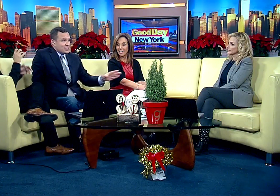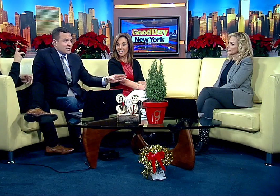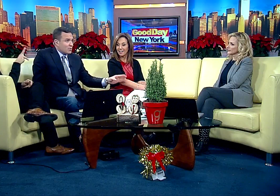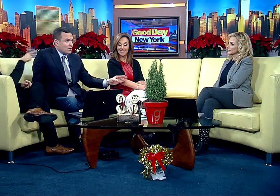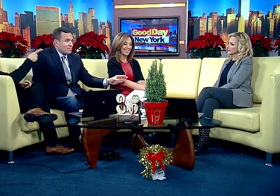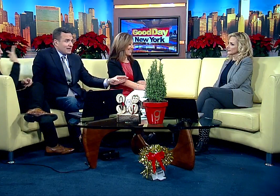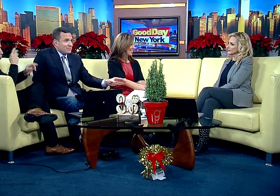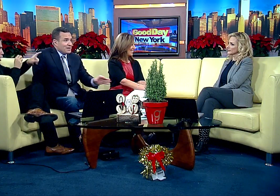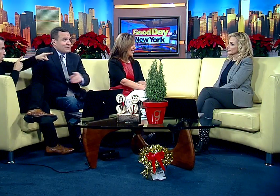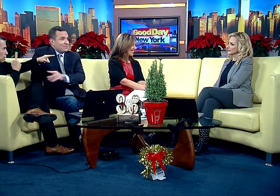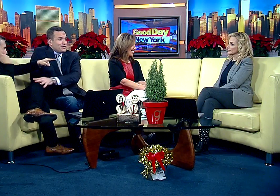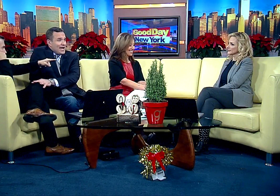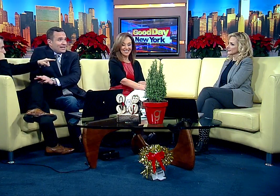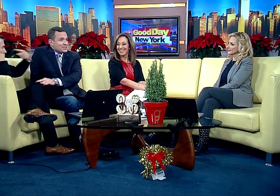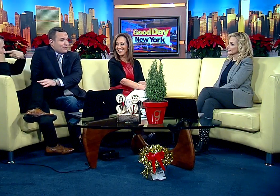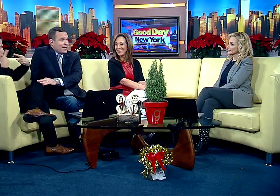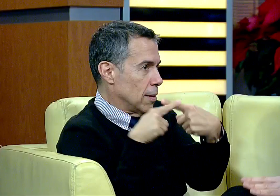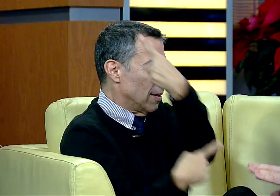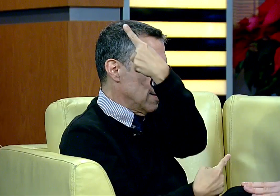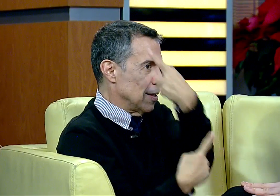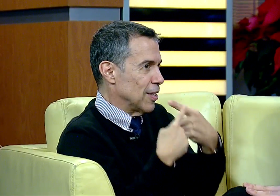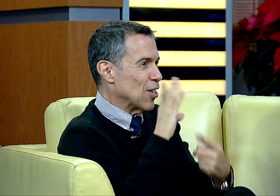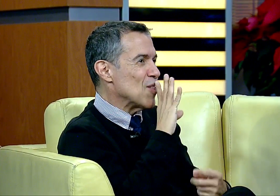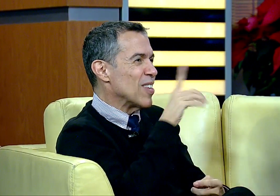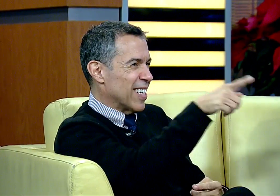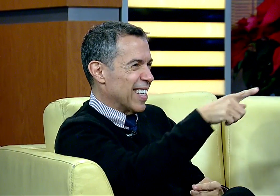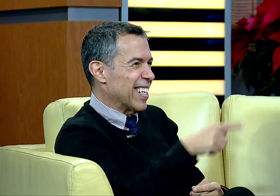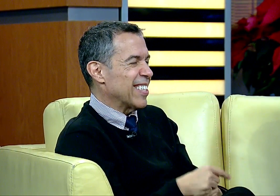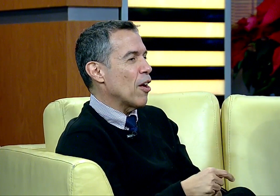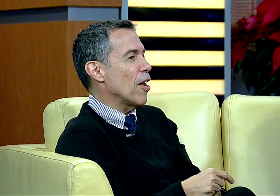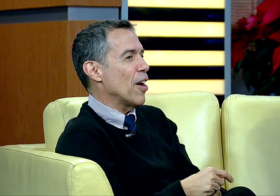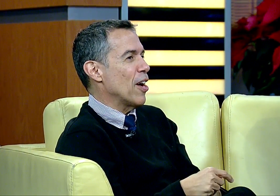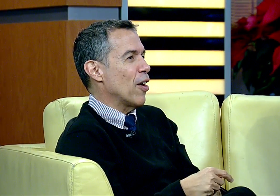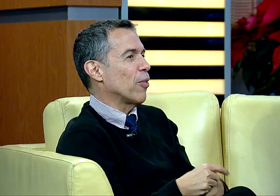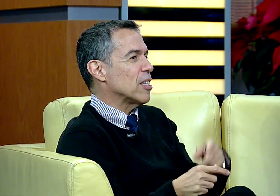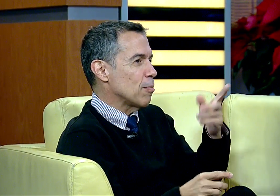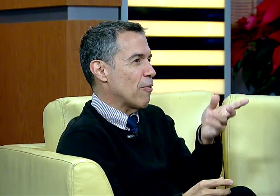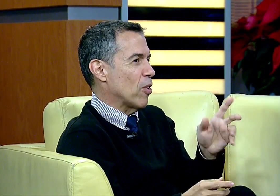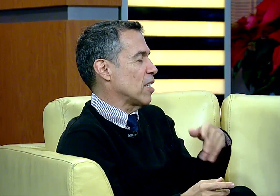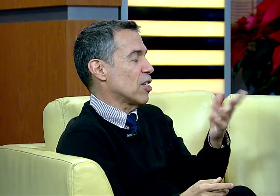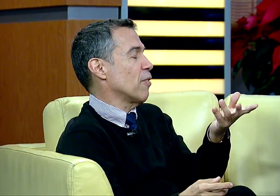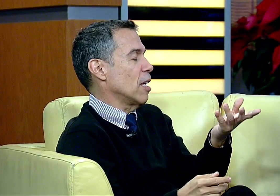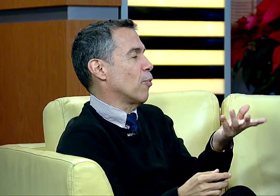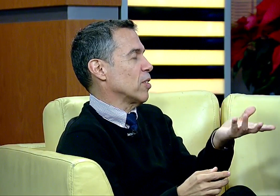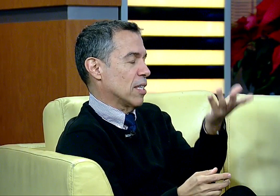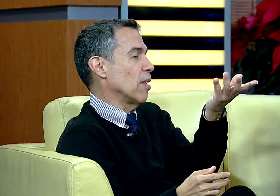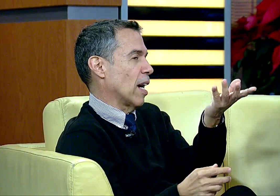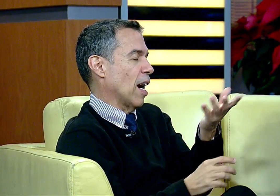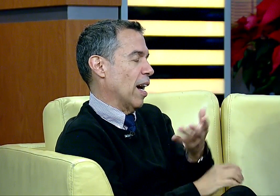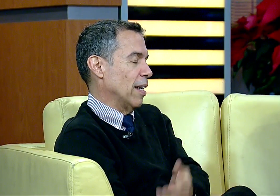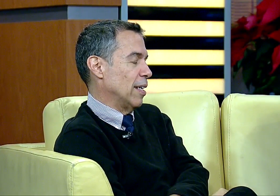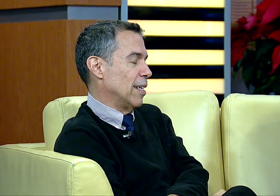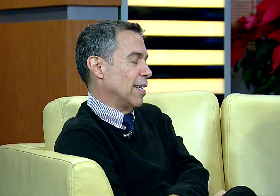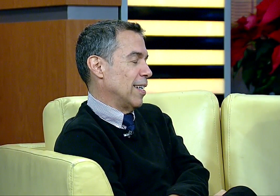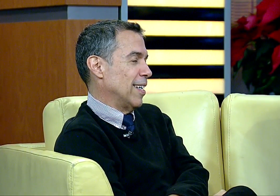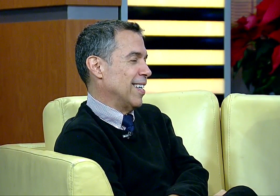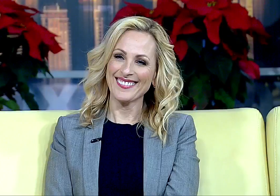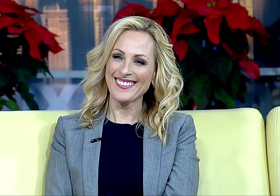seeing Marlee Matlin, but yet Jack is the one actually doing the talking because, as we all know... No. This is my voice. I just have a deep voice. I sound like